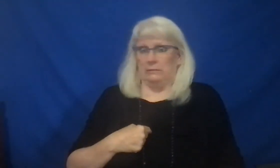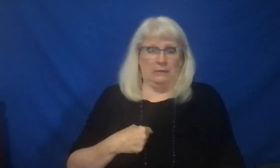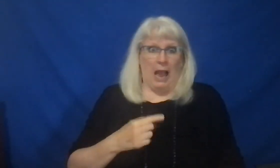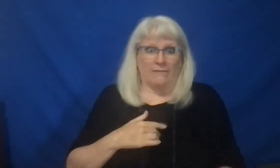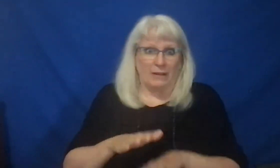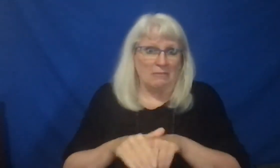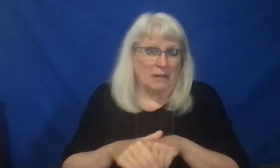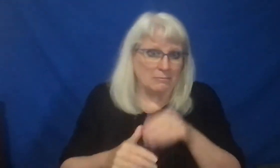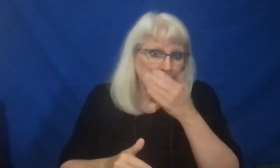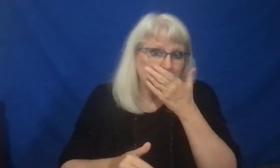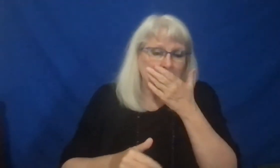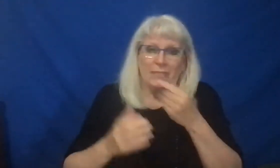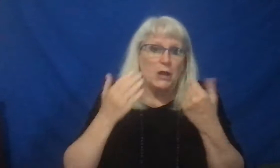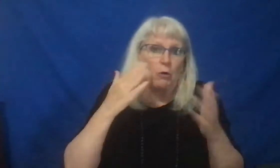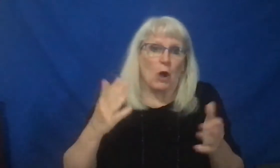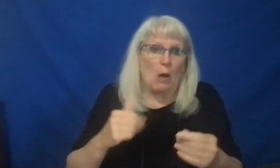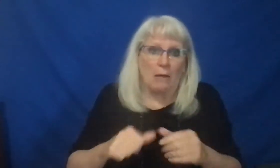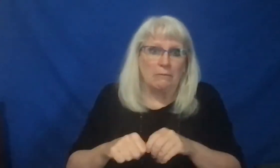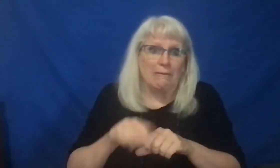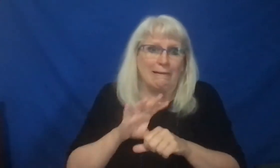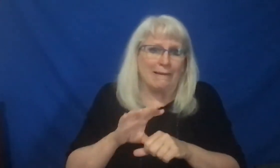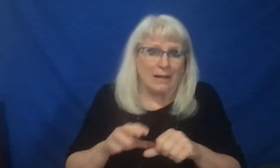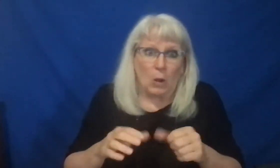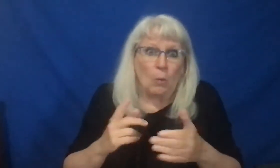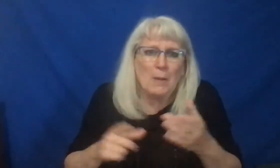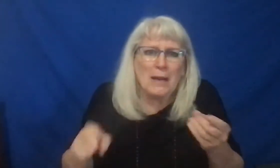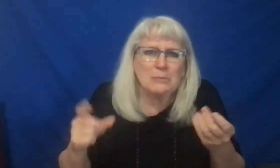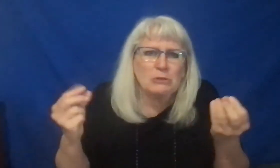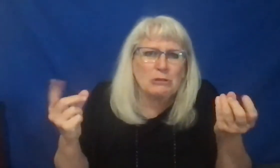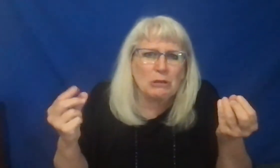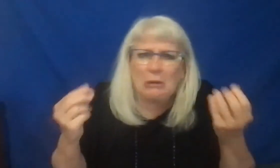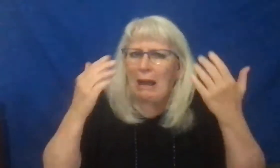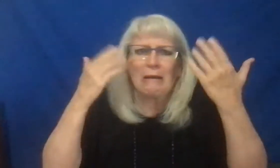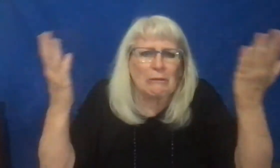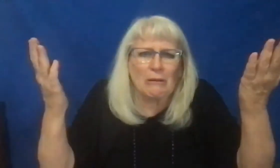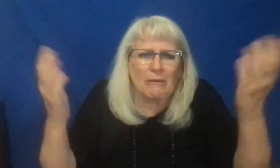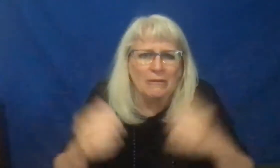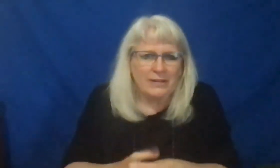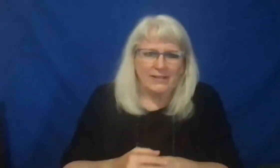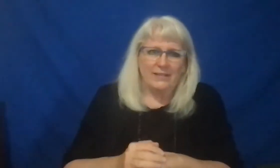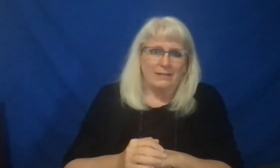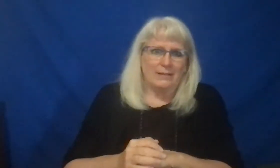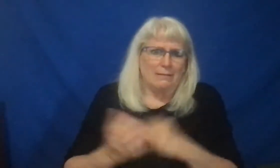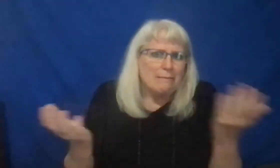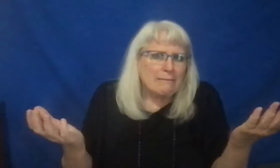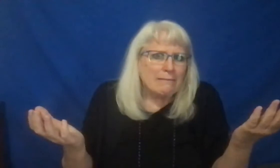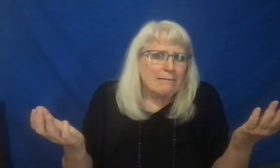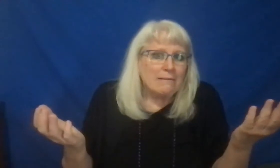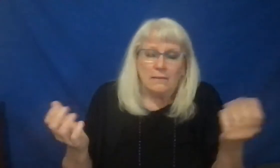and I didn't know what I was supposed to do. I had no idea, right? I hadn't even read the